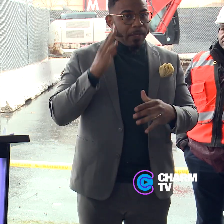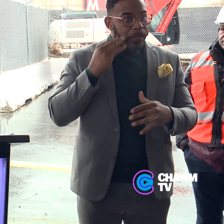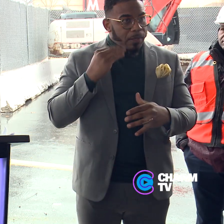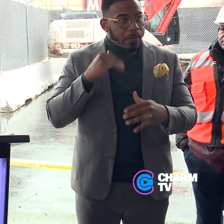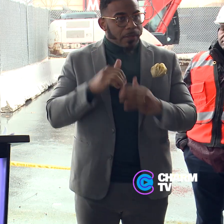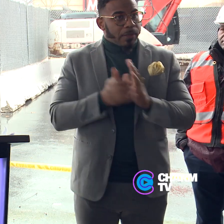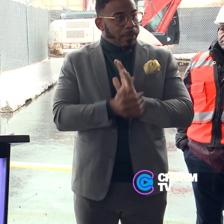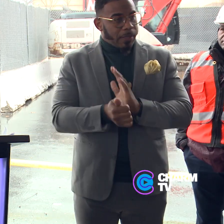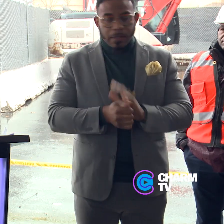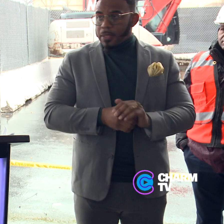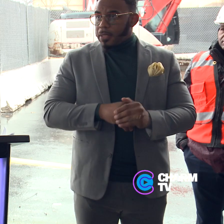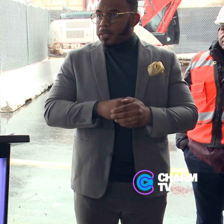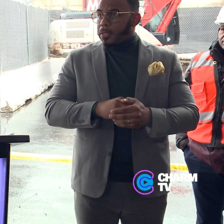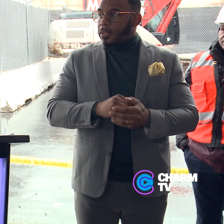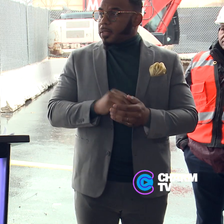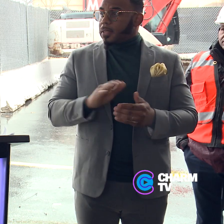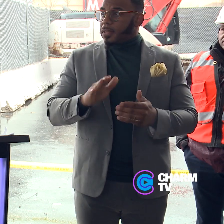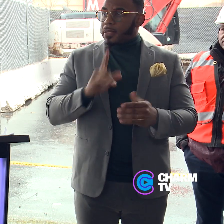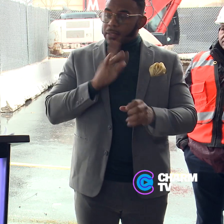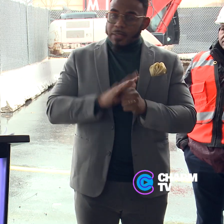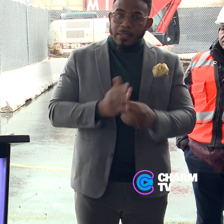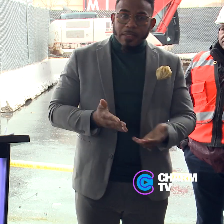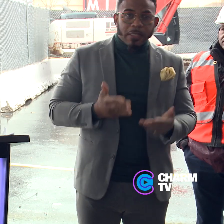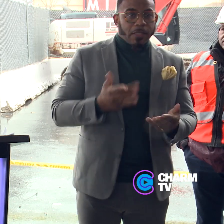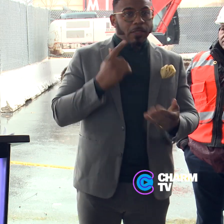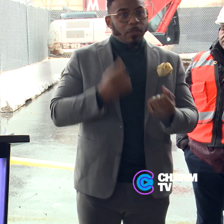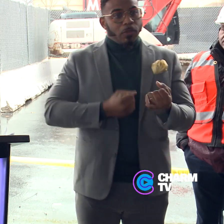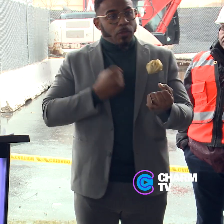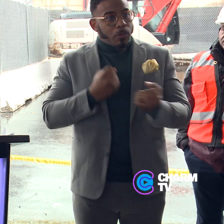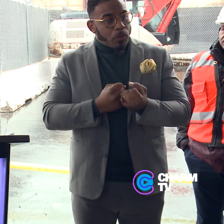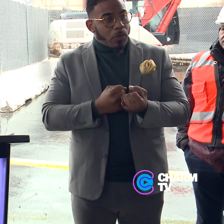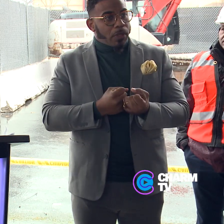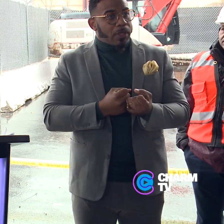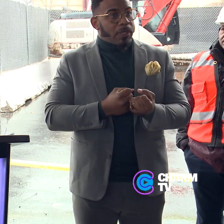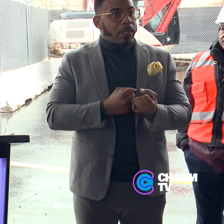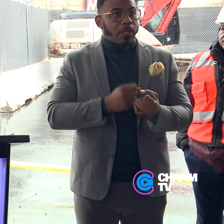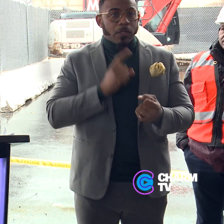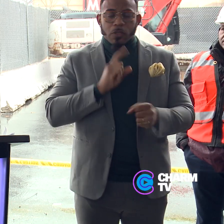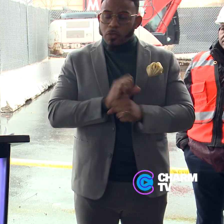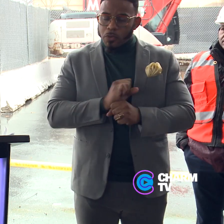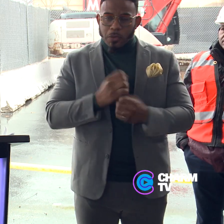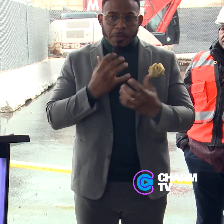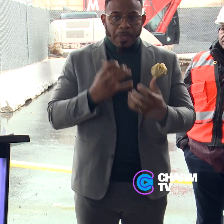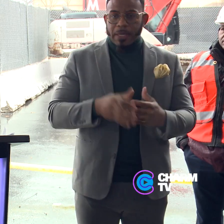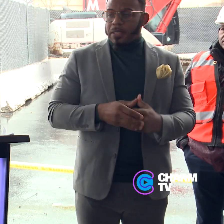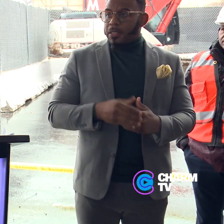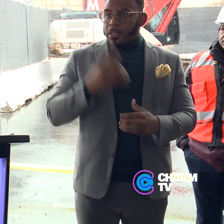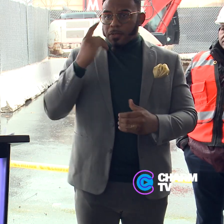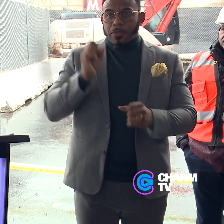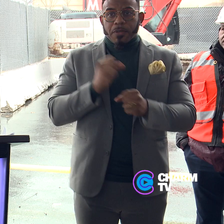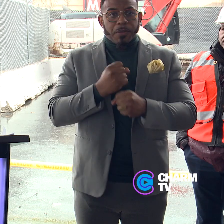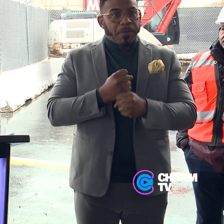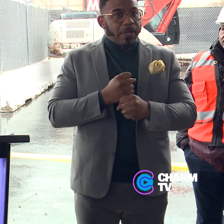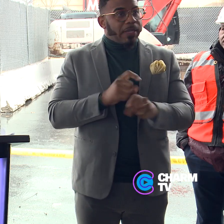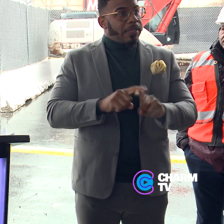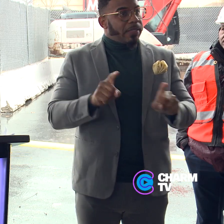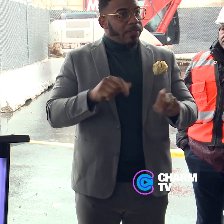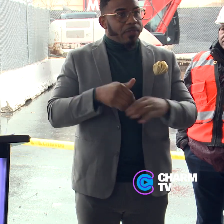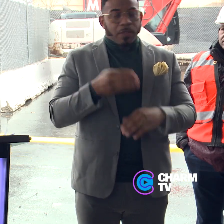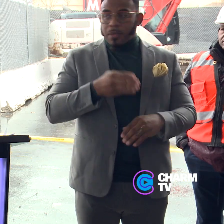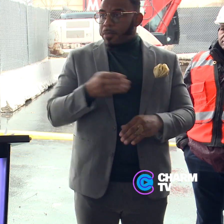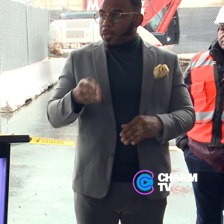and talent. His dedication, support, and true passion for making a difference